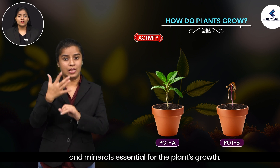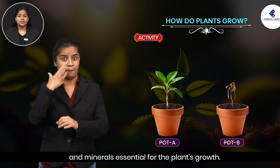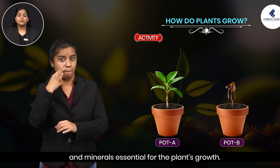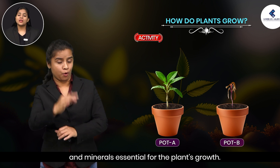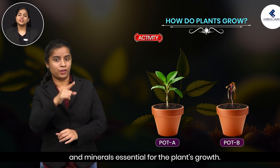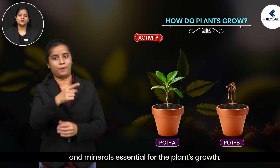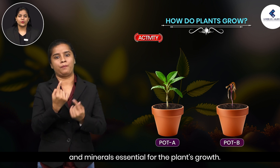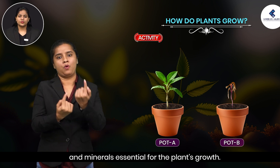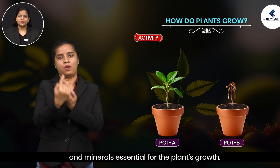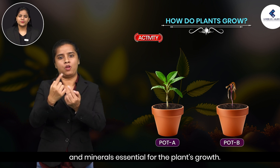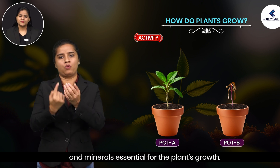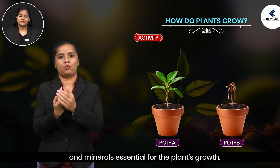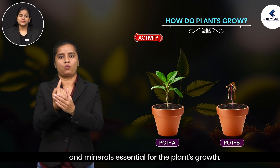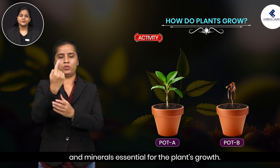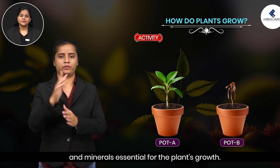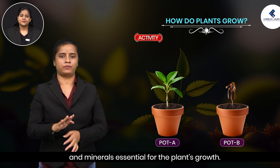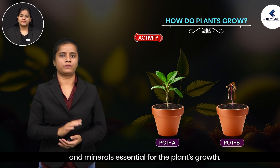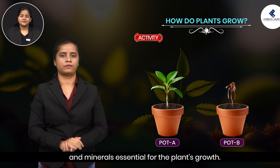for the plant's growth.